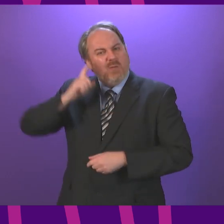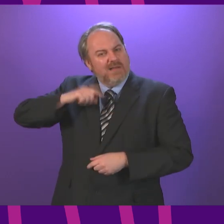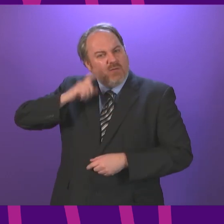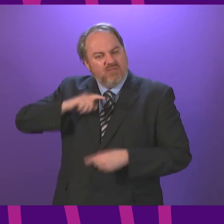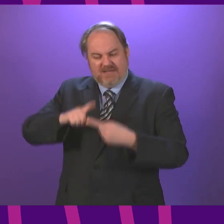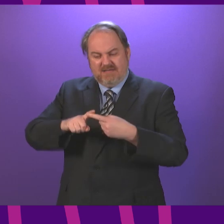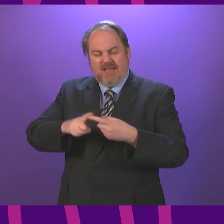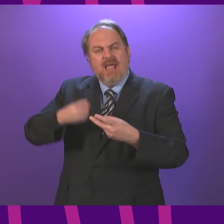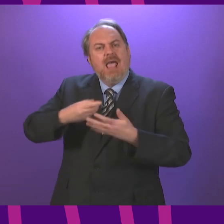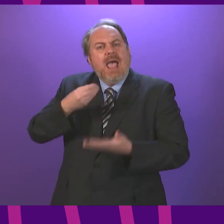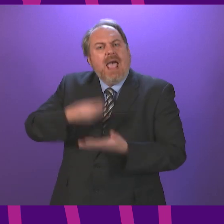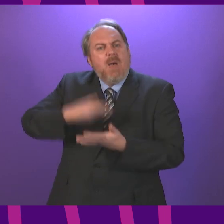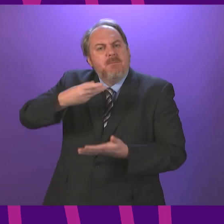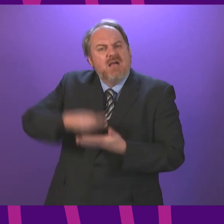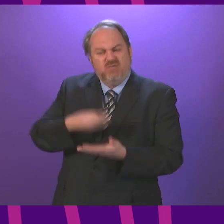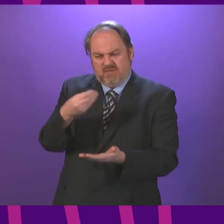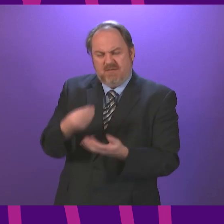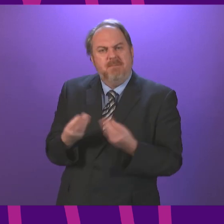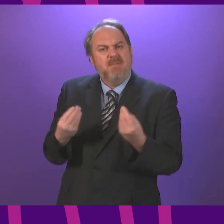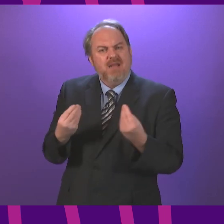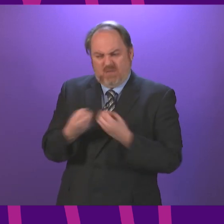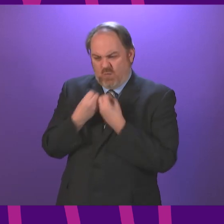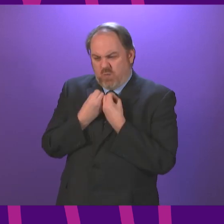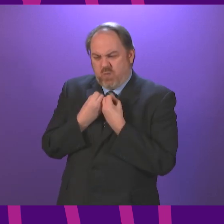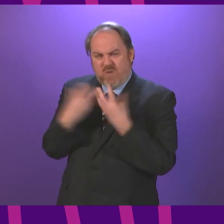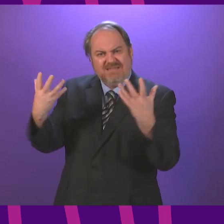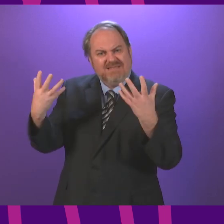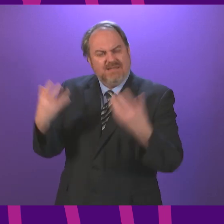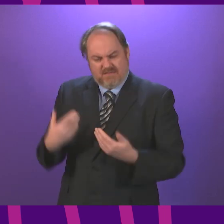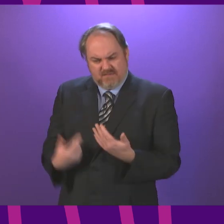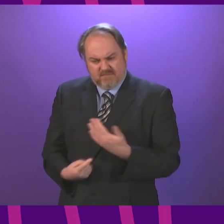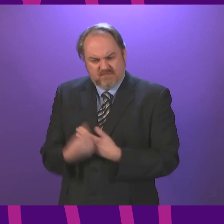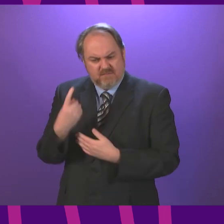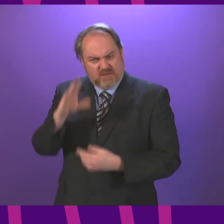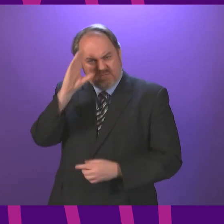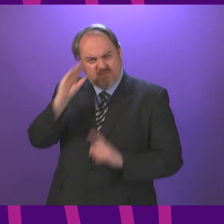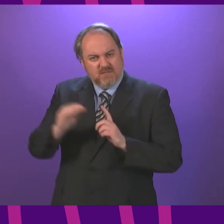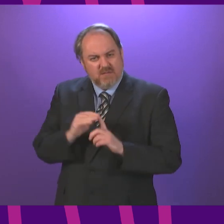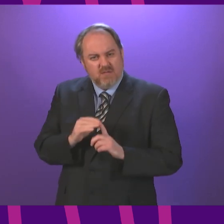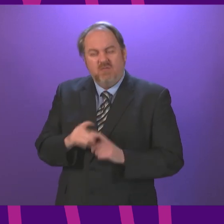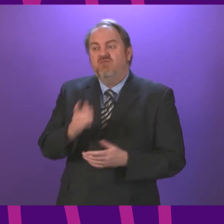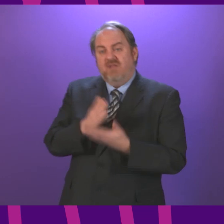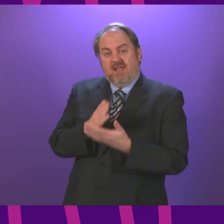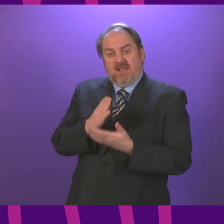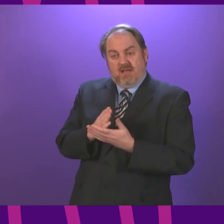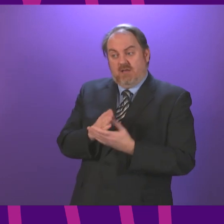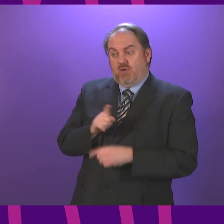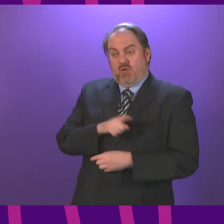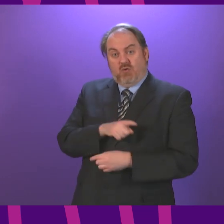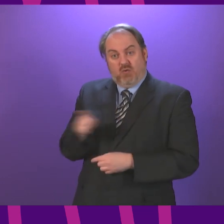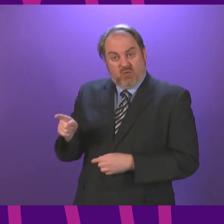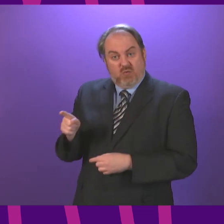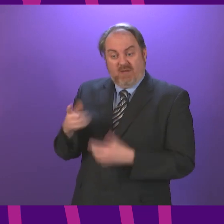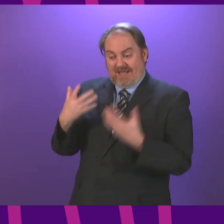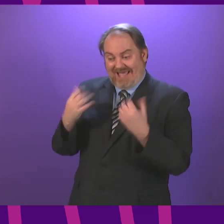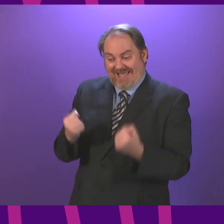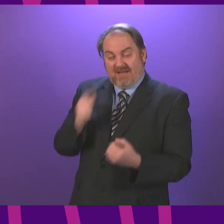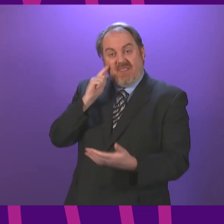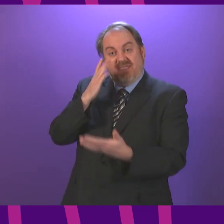And this is what's truly incredible. The view of legal counsel was, and I quote, based on the facts as